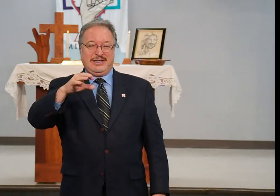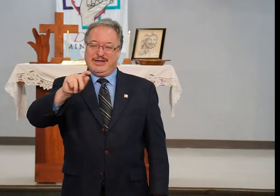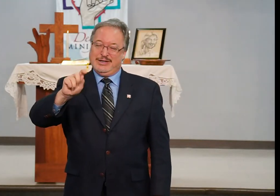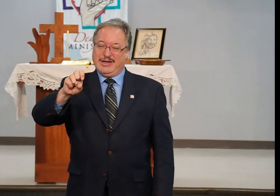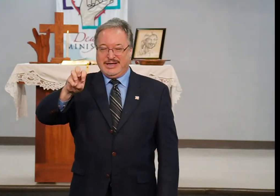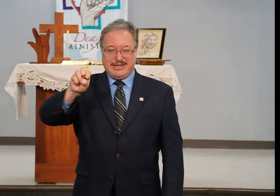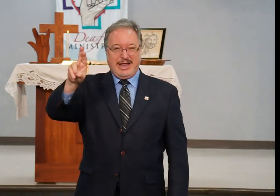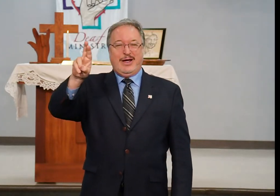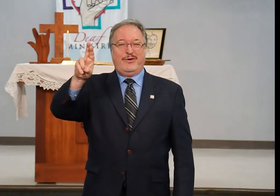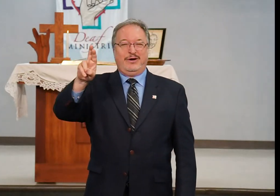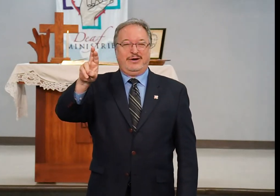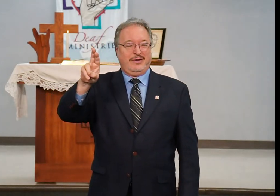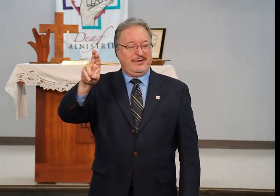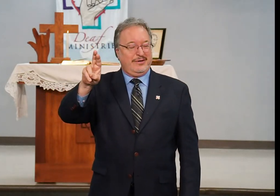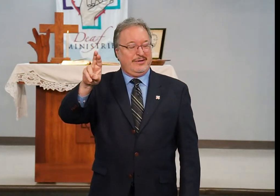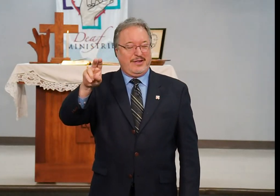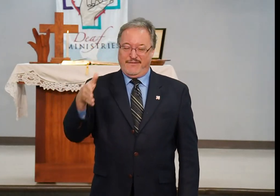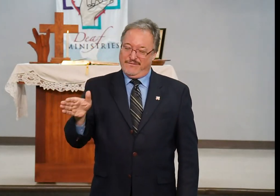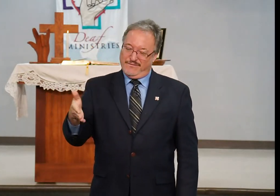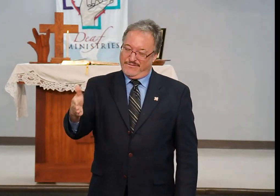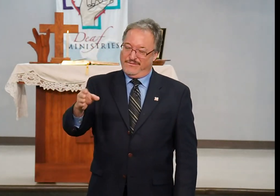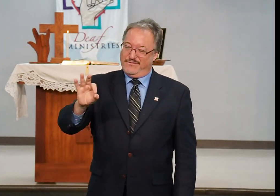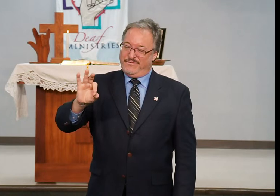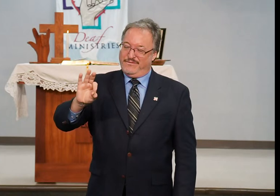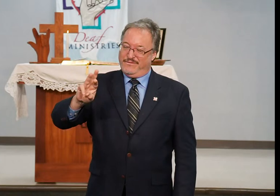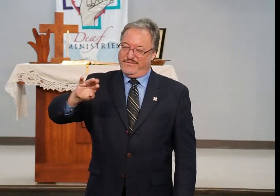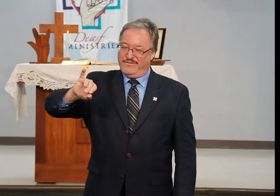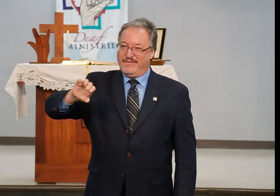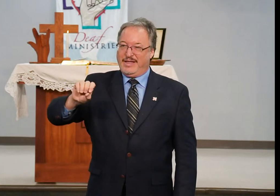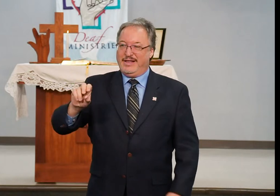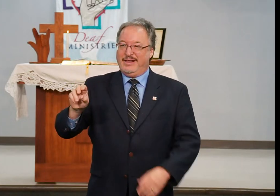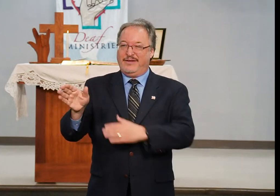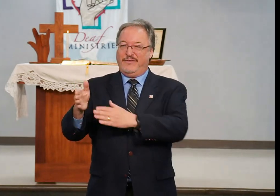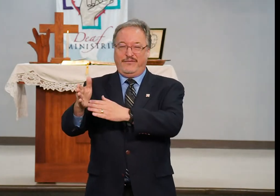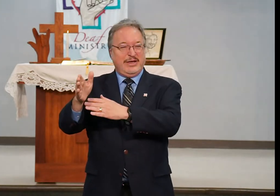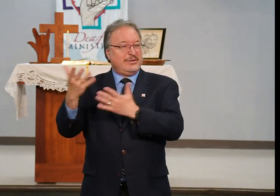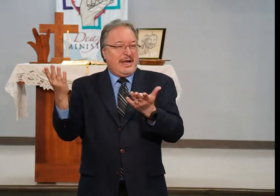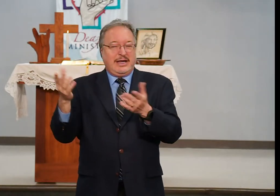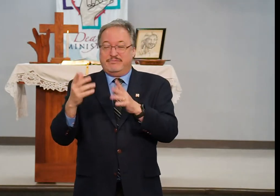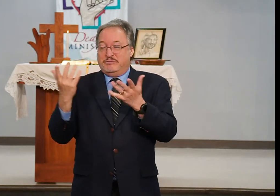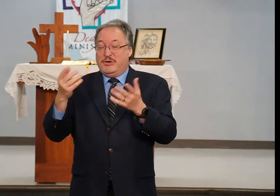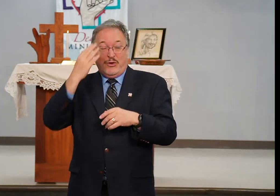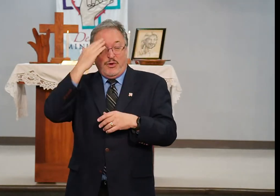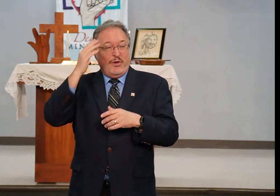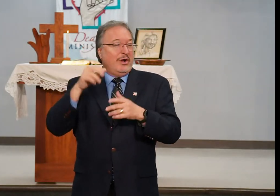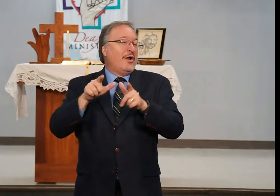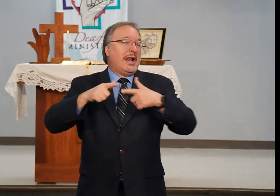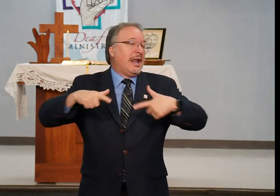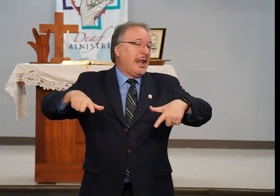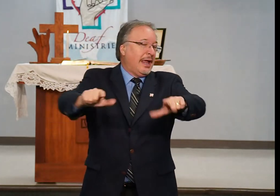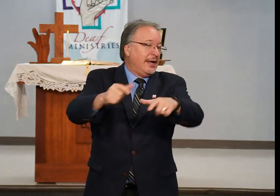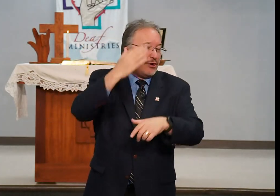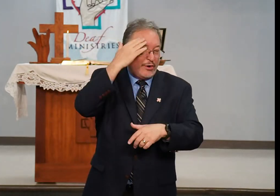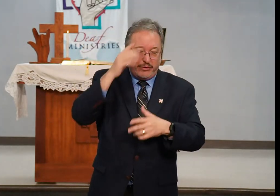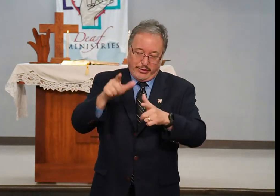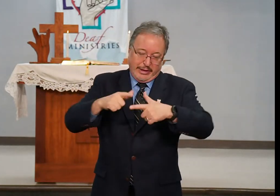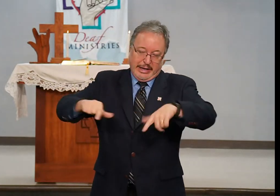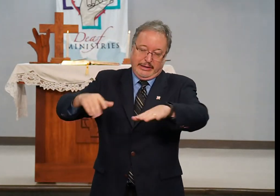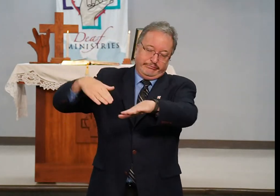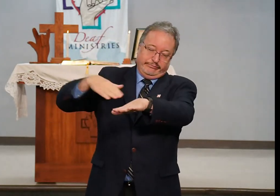or fish, excuse me. It actually has to do with fish. And I guess